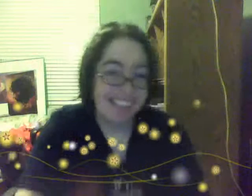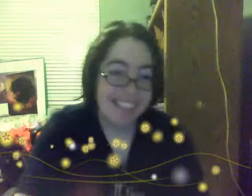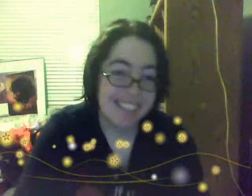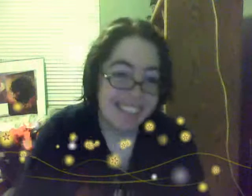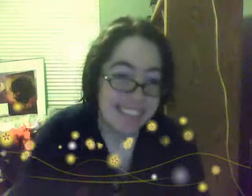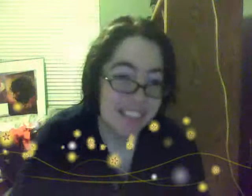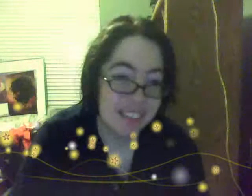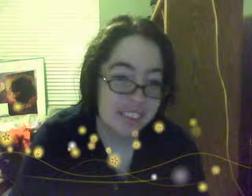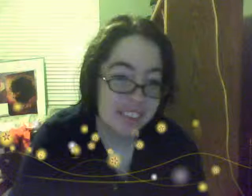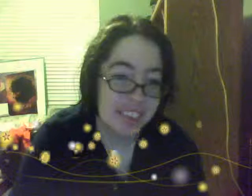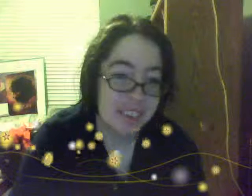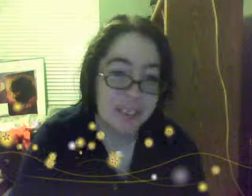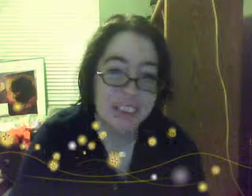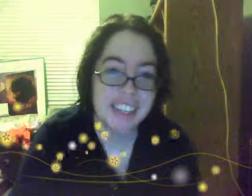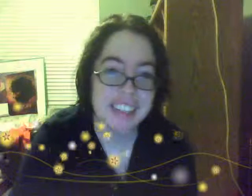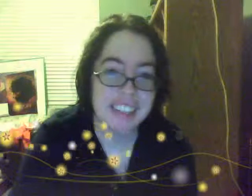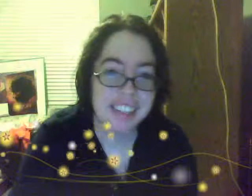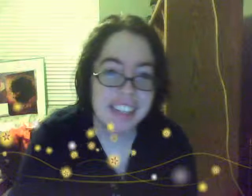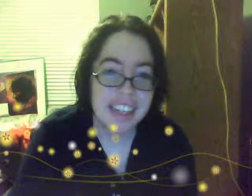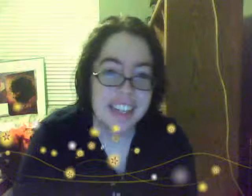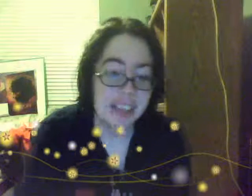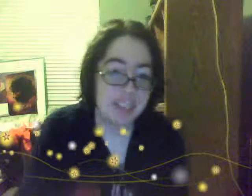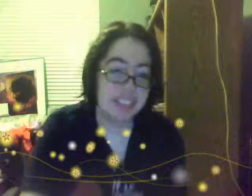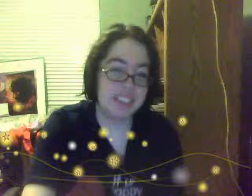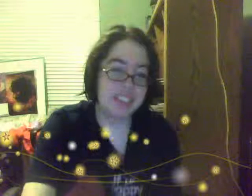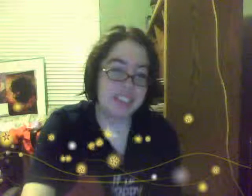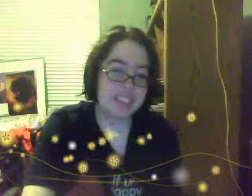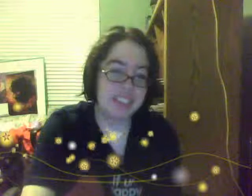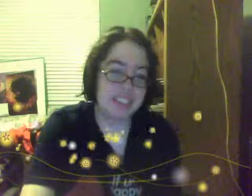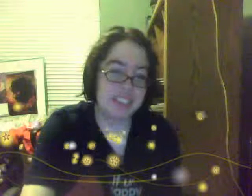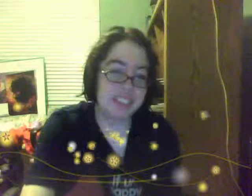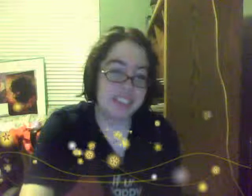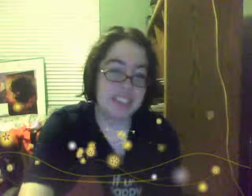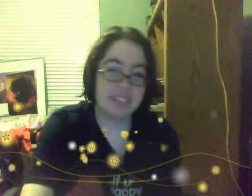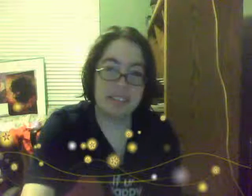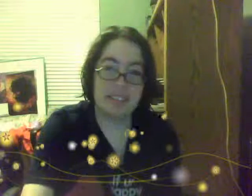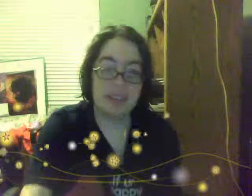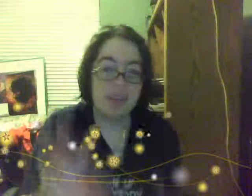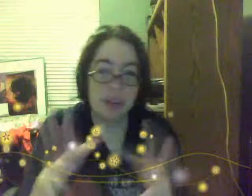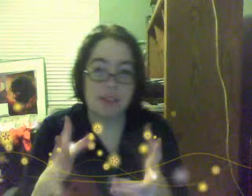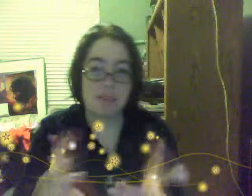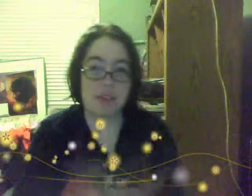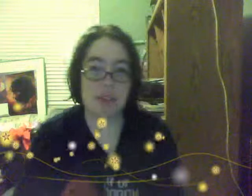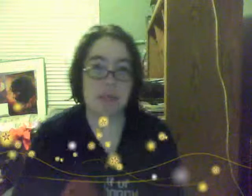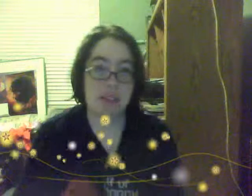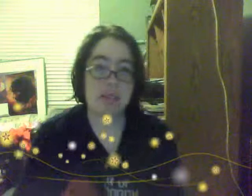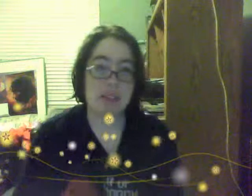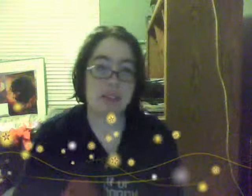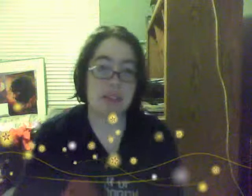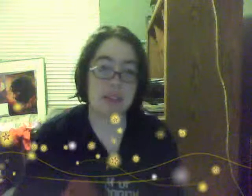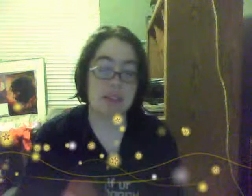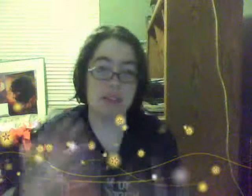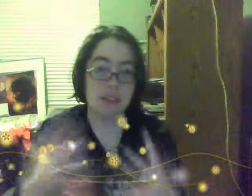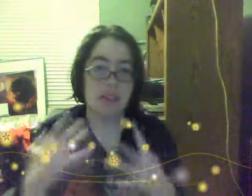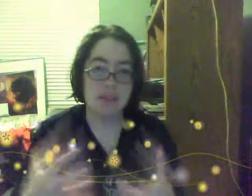and, you know, guess what? Kevin, like, is about to put the baby, you know, the